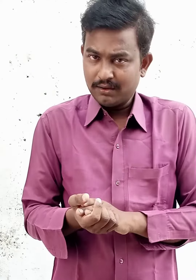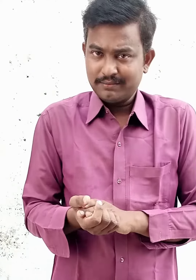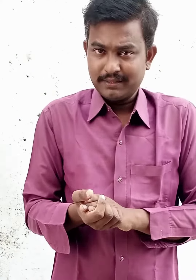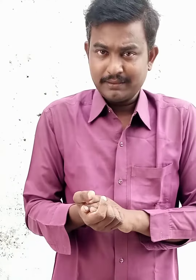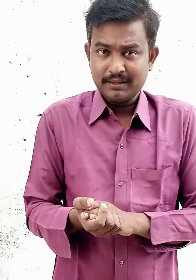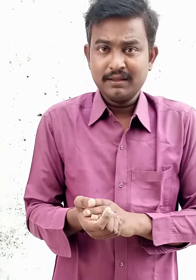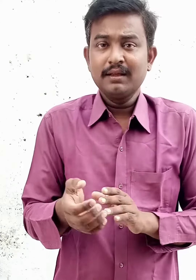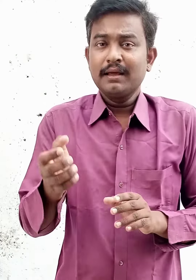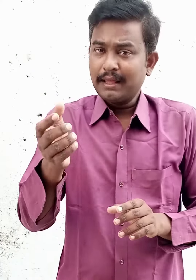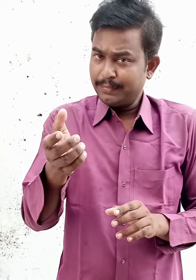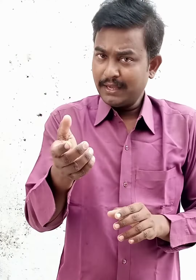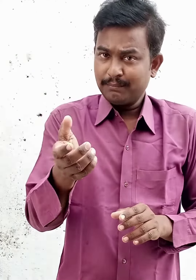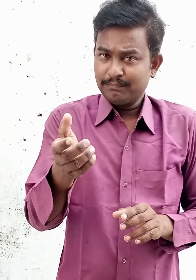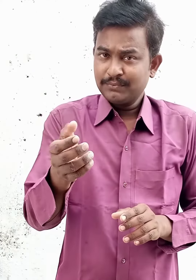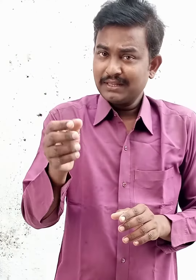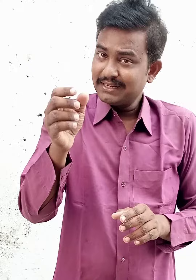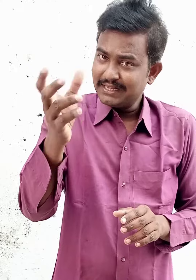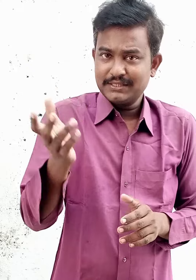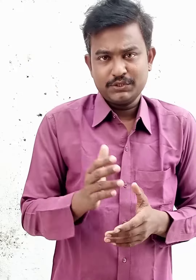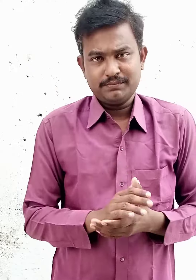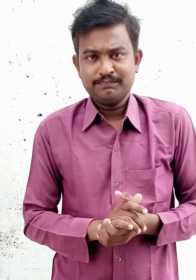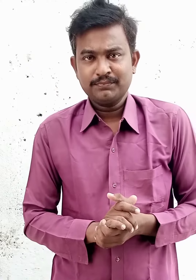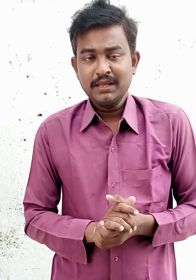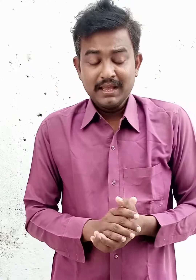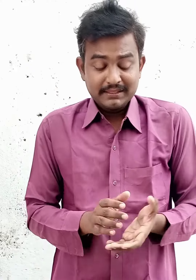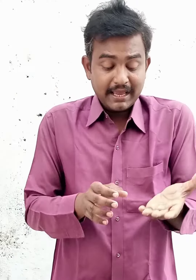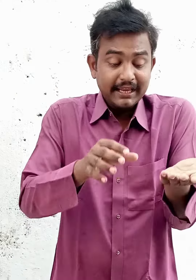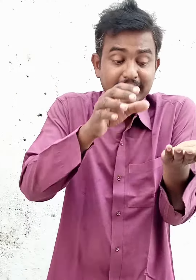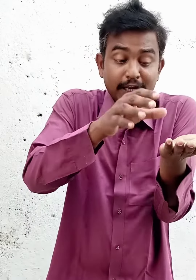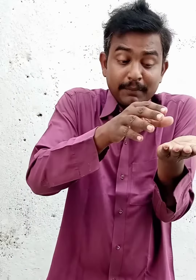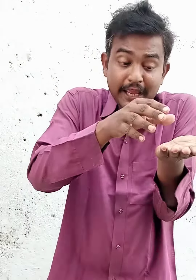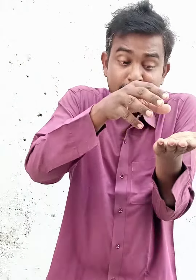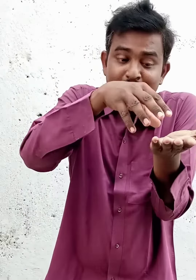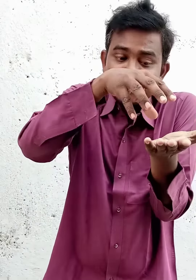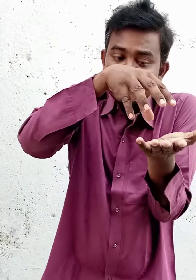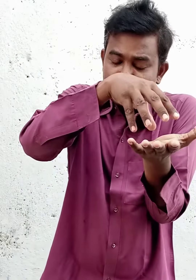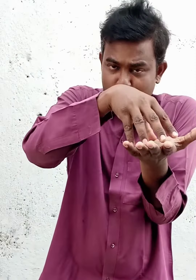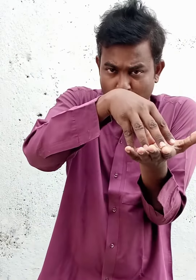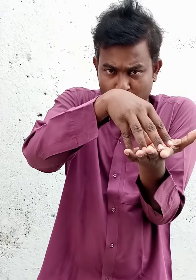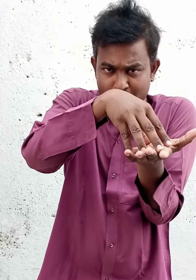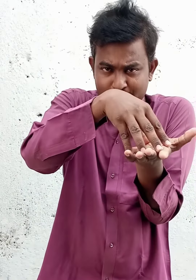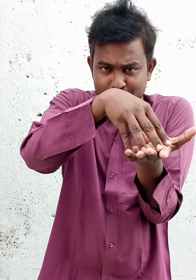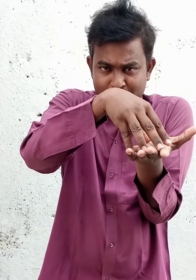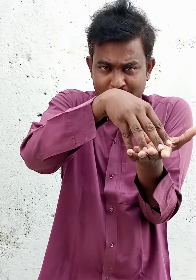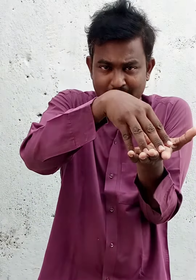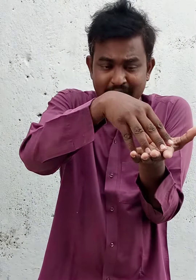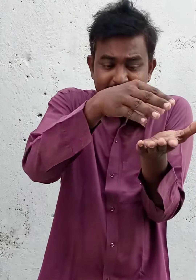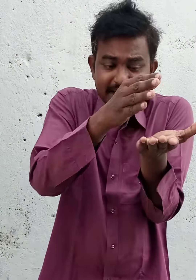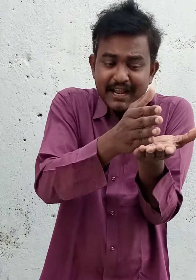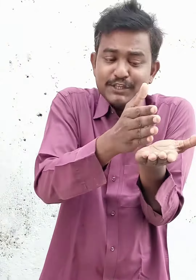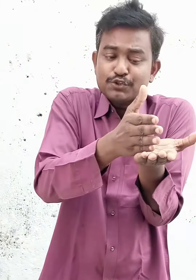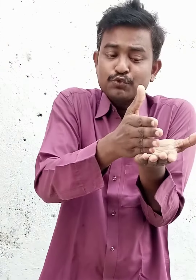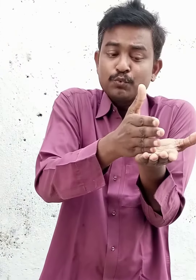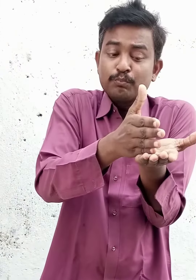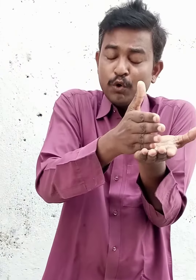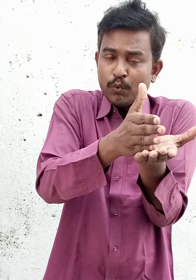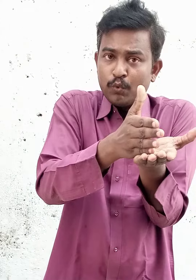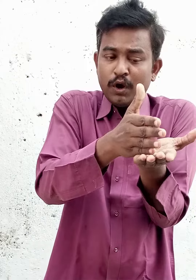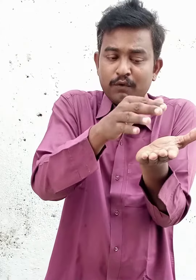on them later. The accumulated charge tries to move